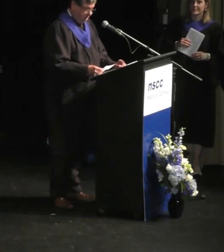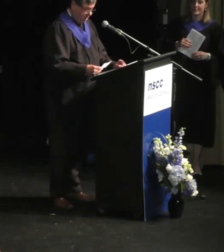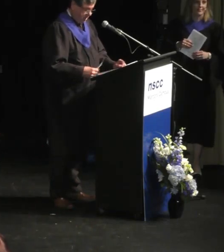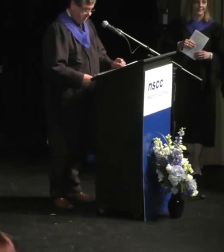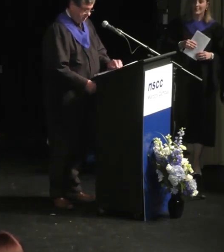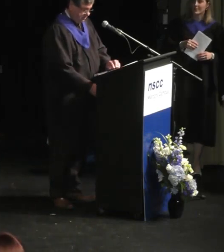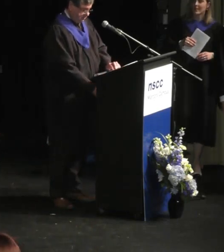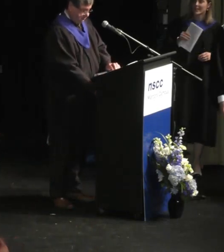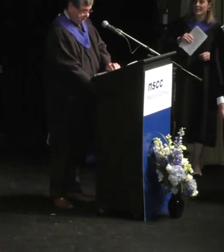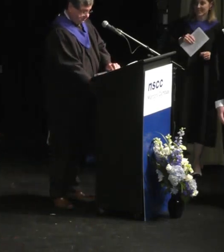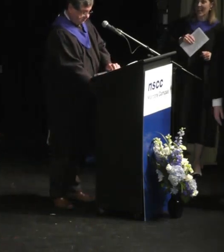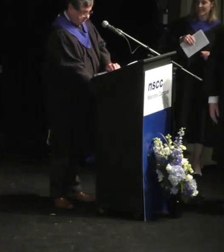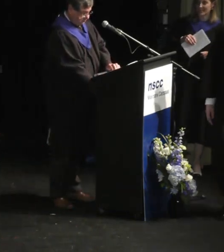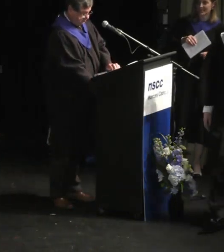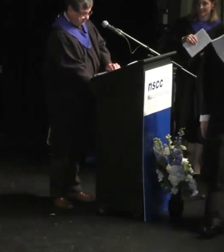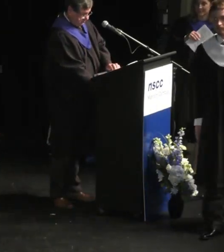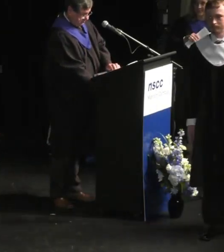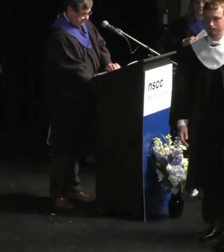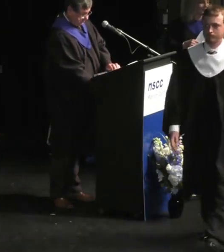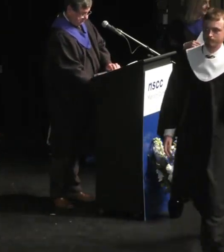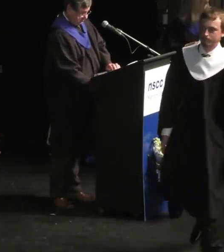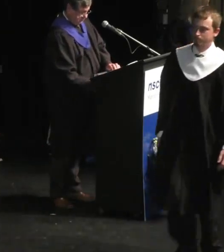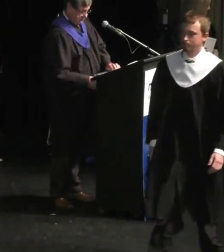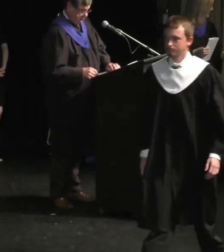Logan Young.